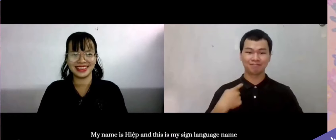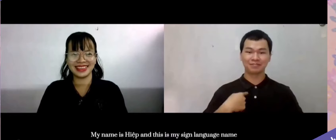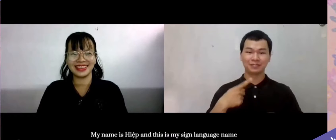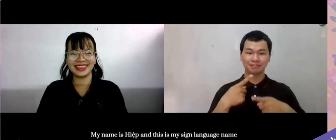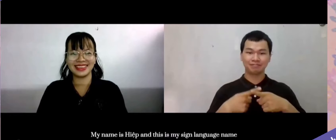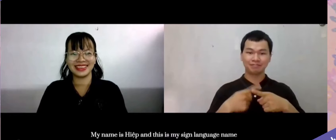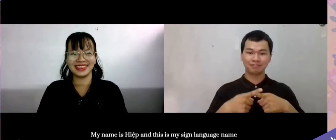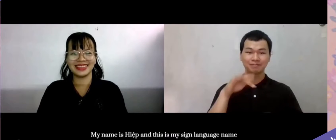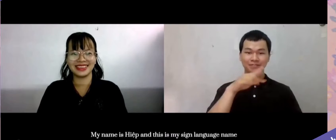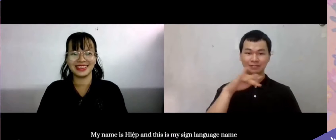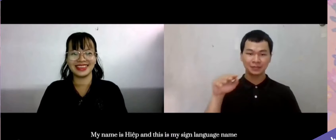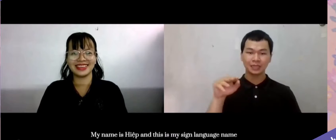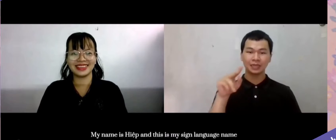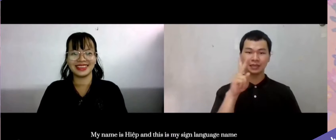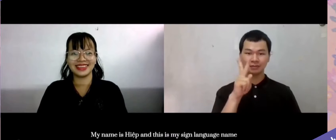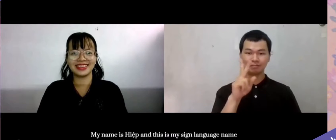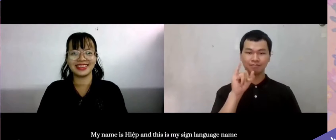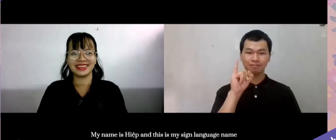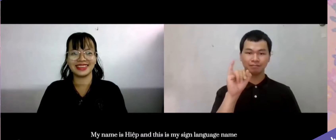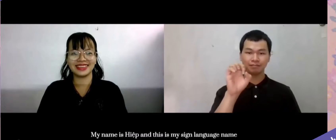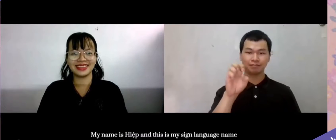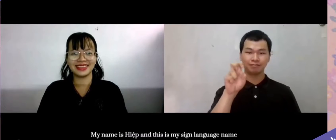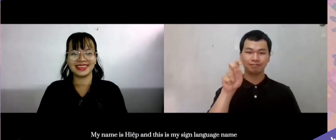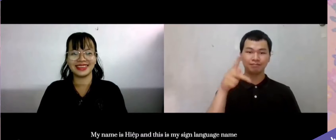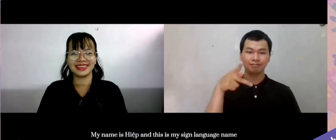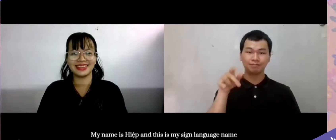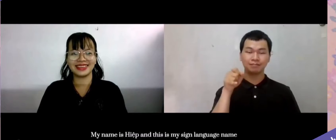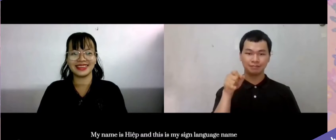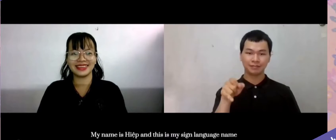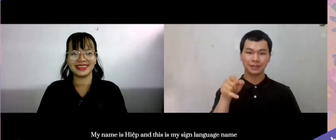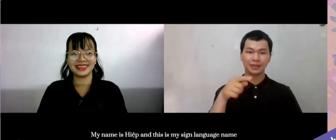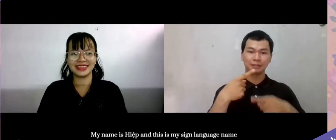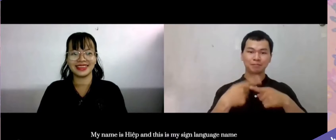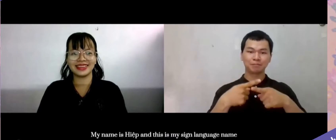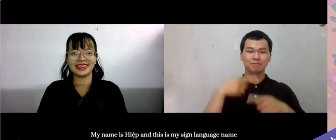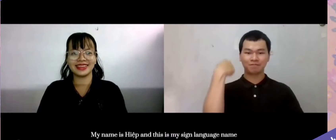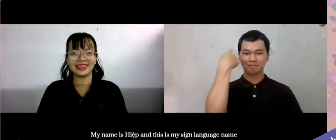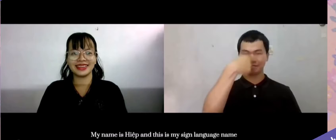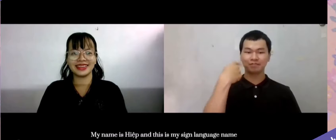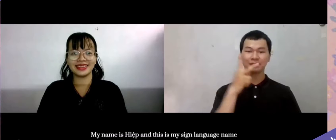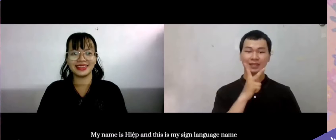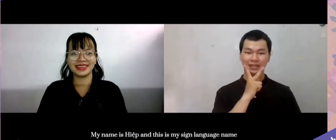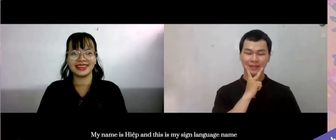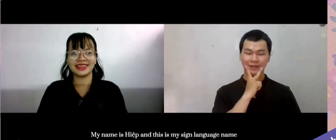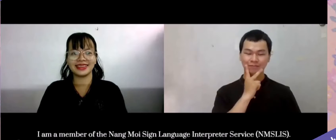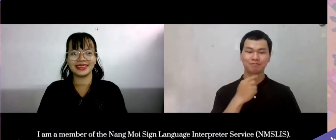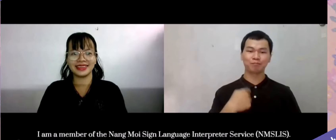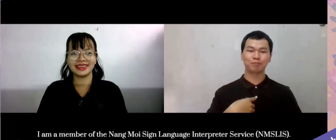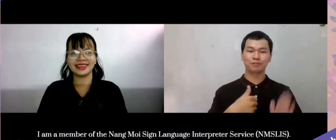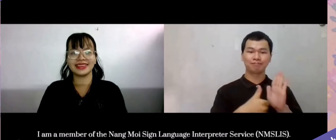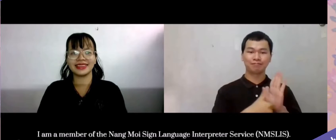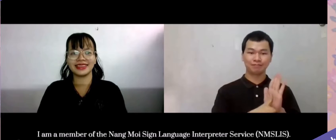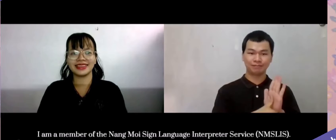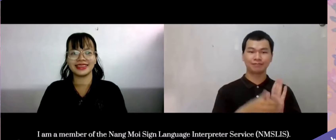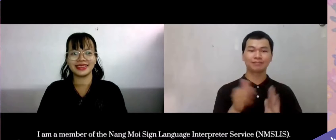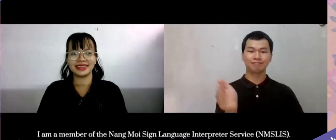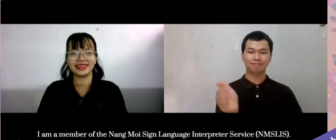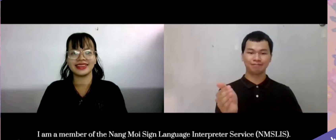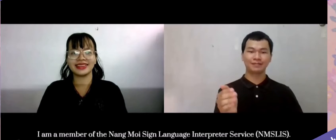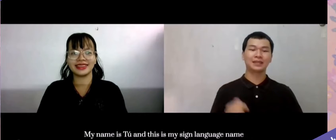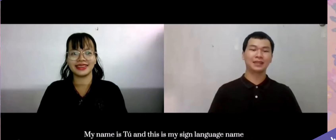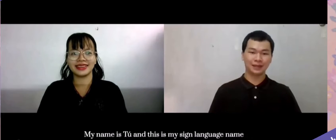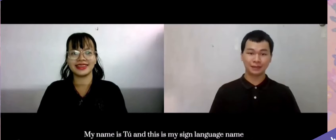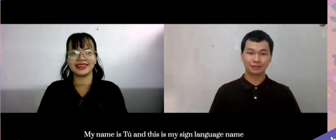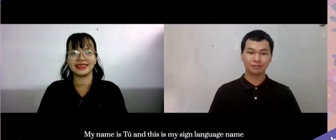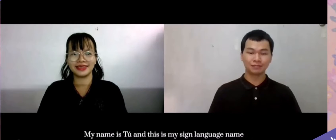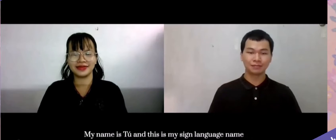talks about reproductive rights and four steps towards safer sex the video is recorded over zoom with two screens